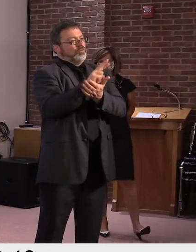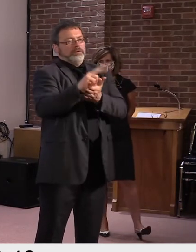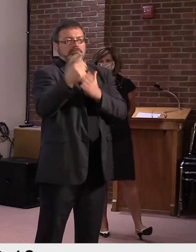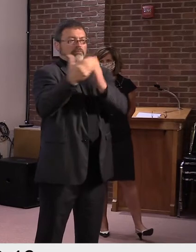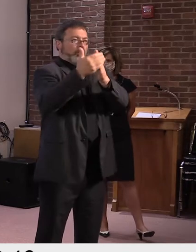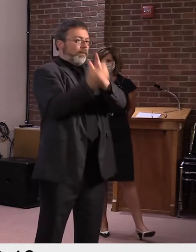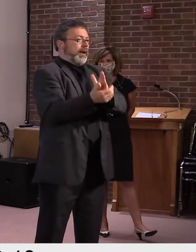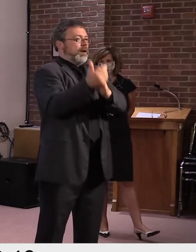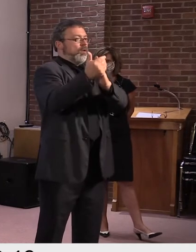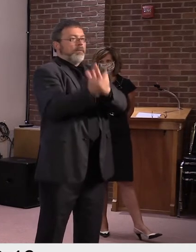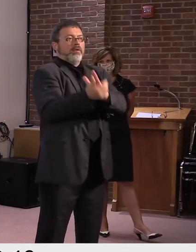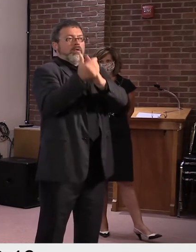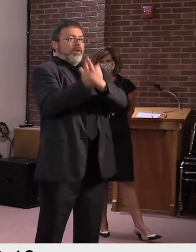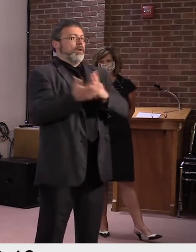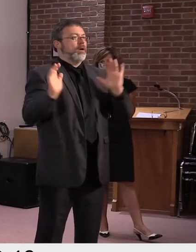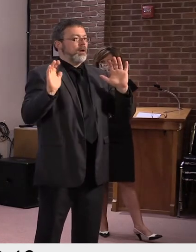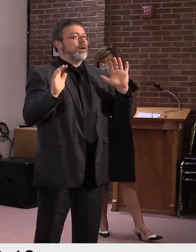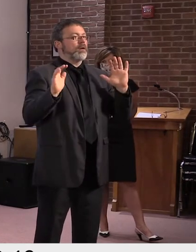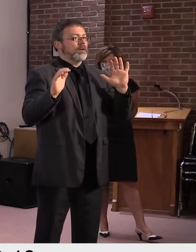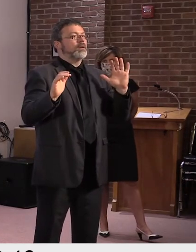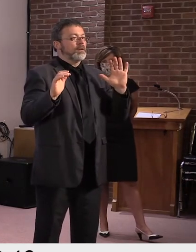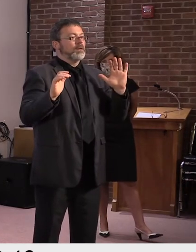this. I do want to